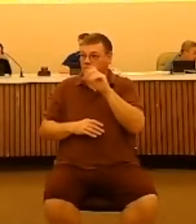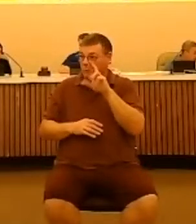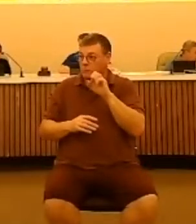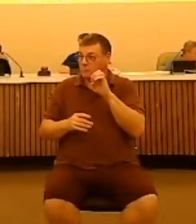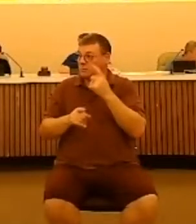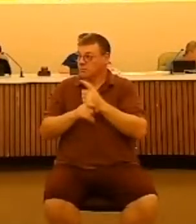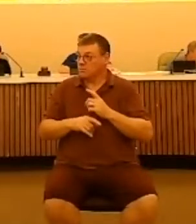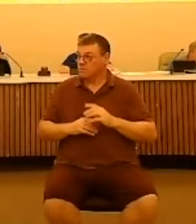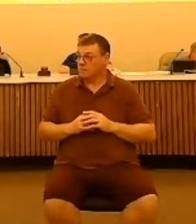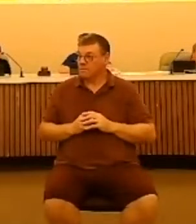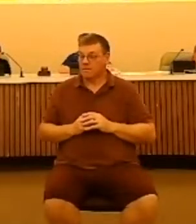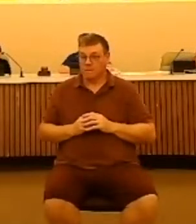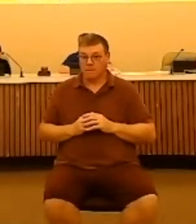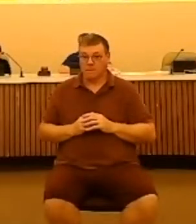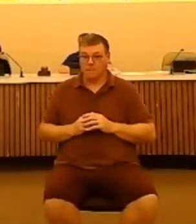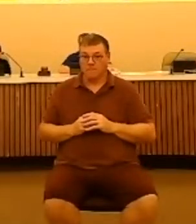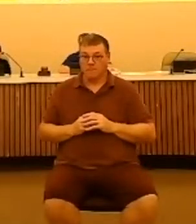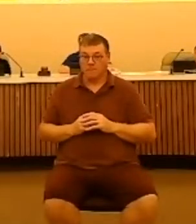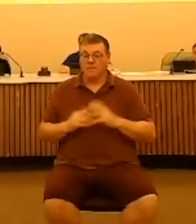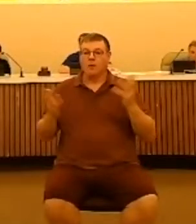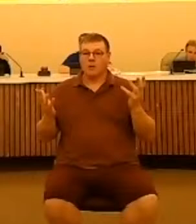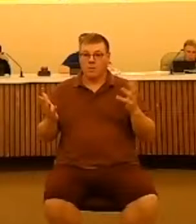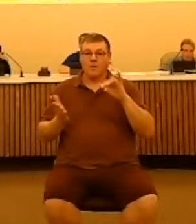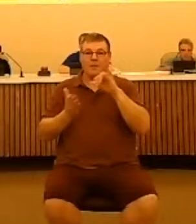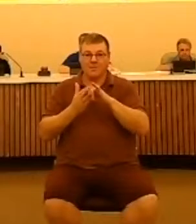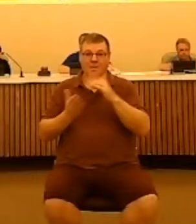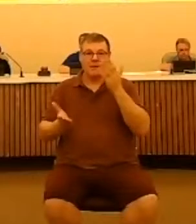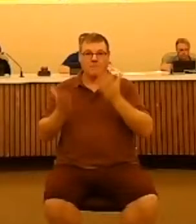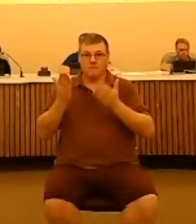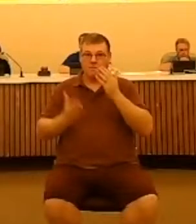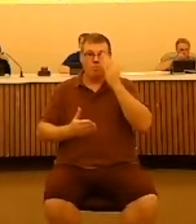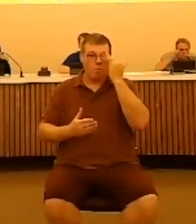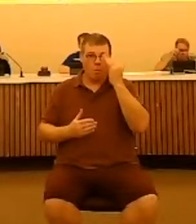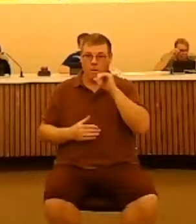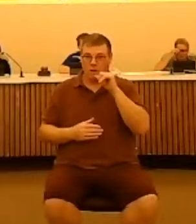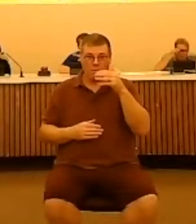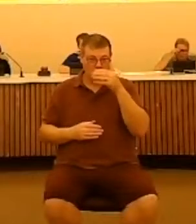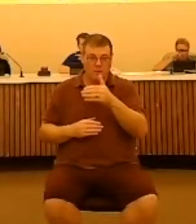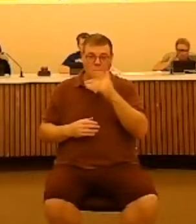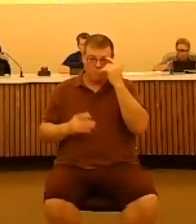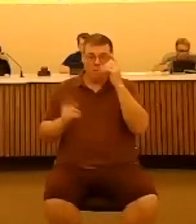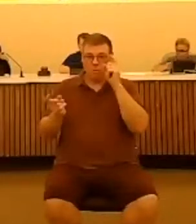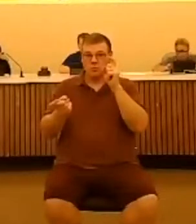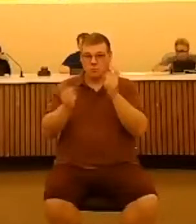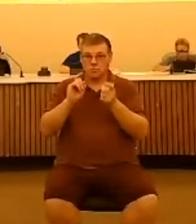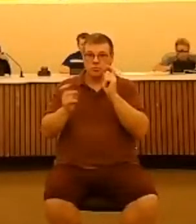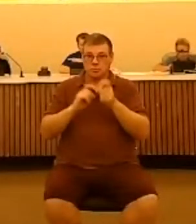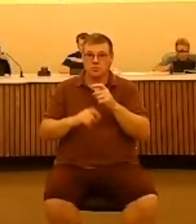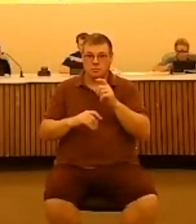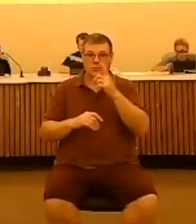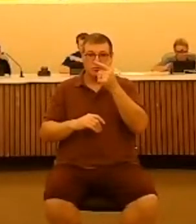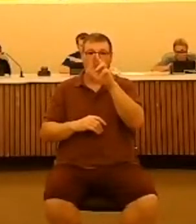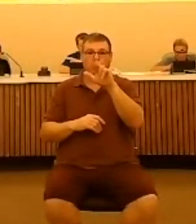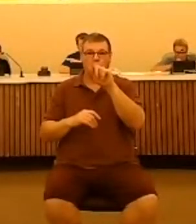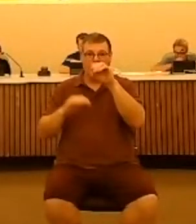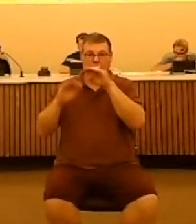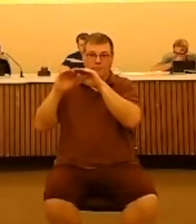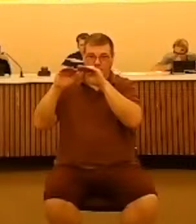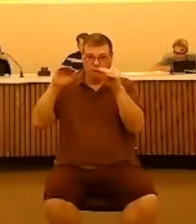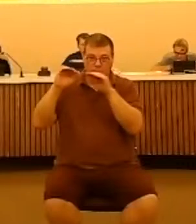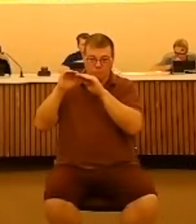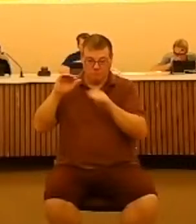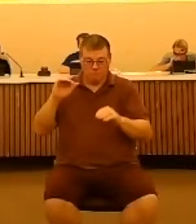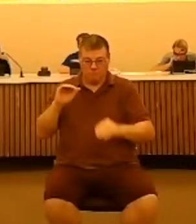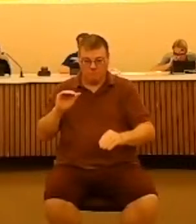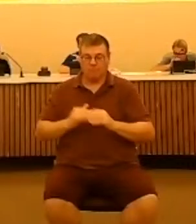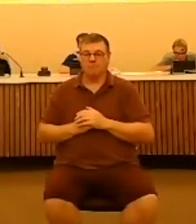correct? Yeah. So that might be why it's not on there, is Okay. because they'd be changing the grade. But again, one of